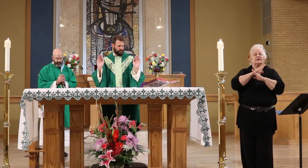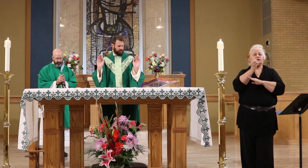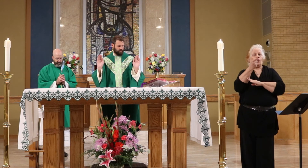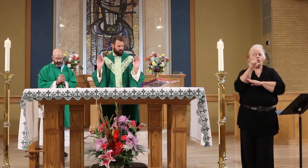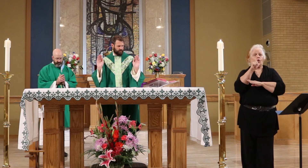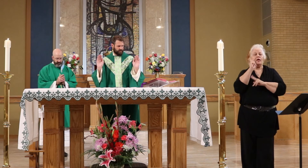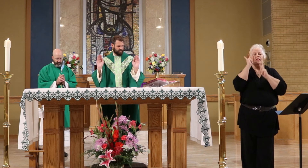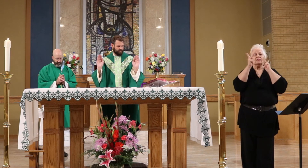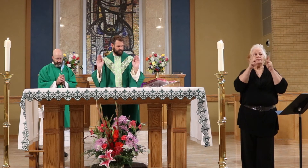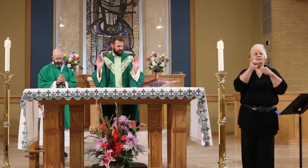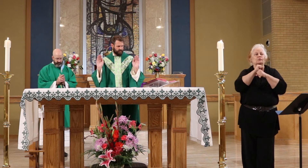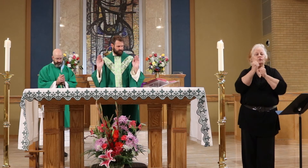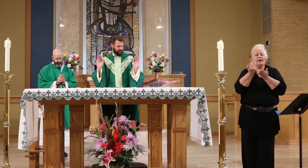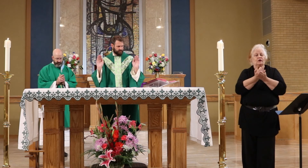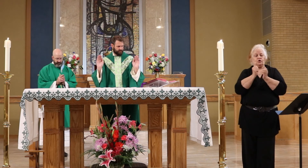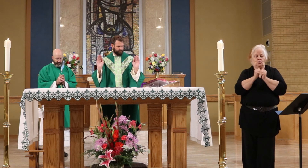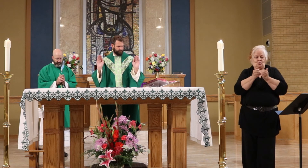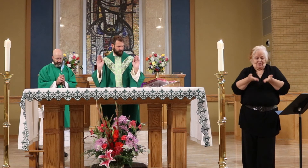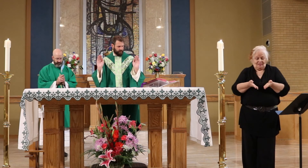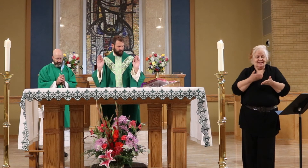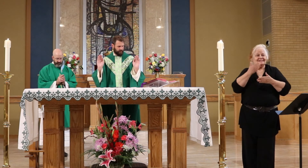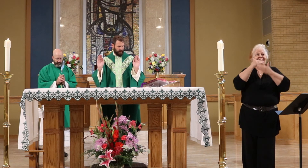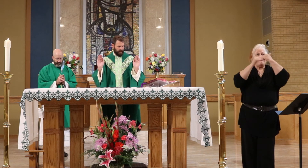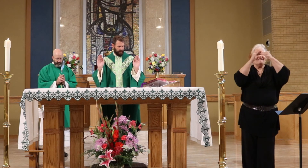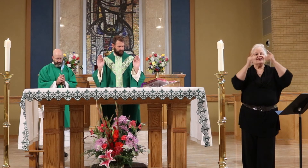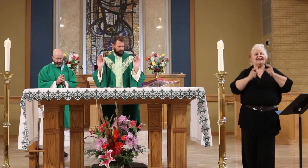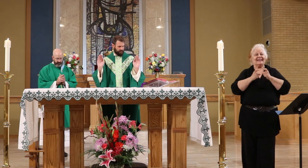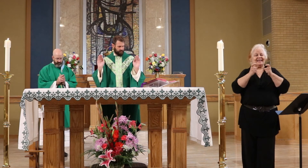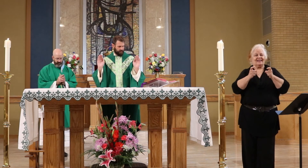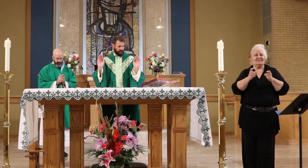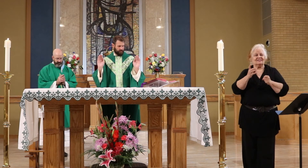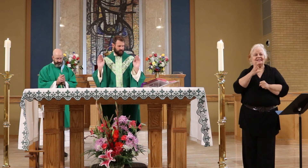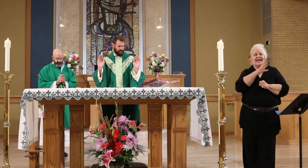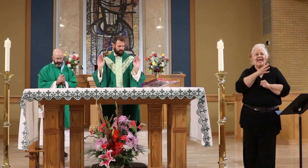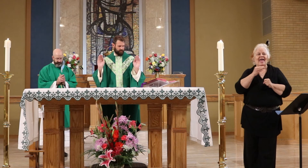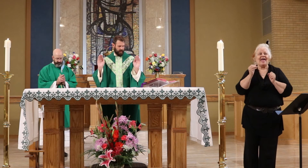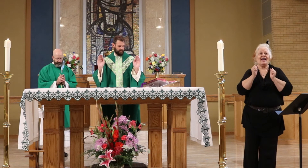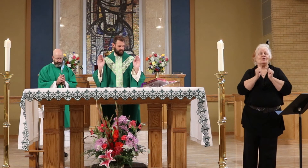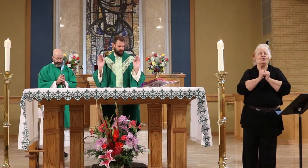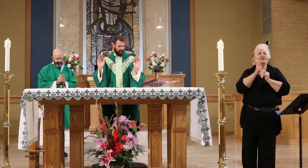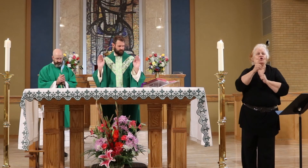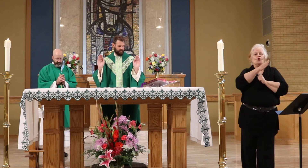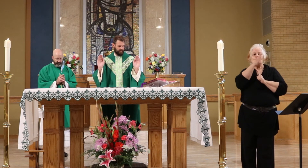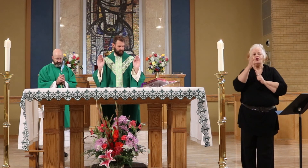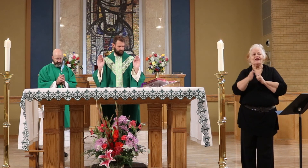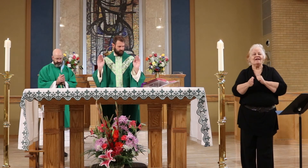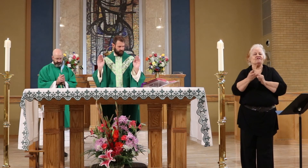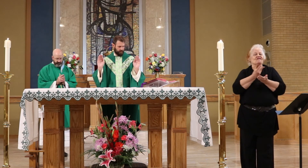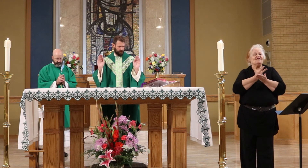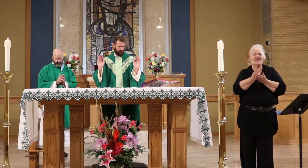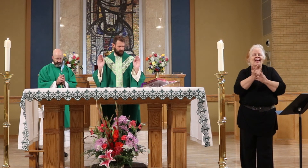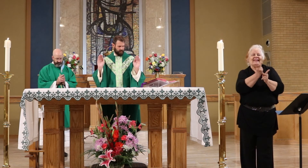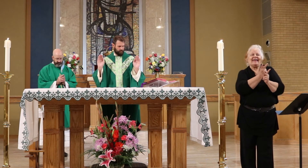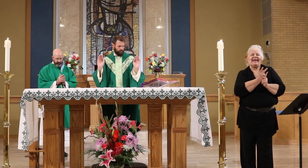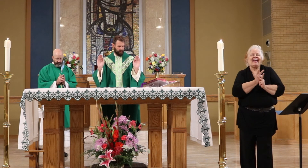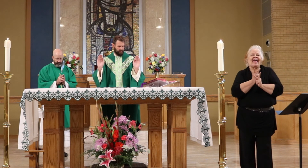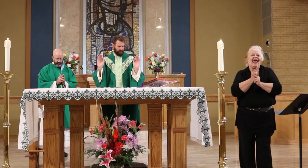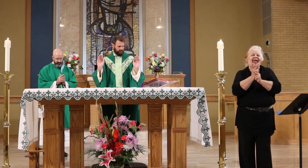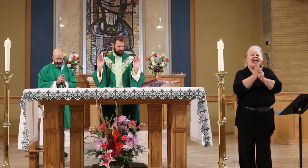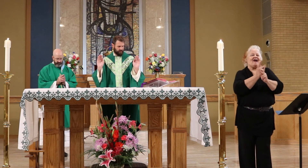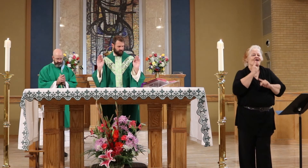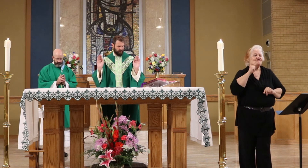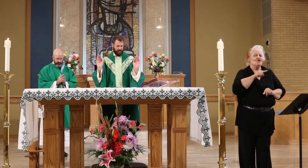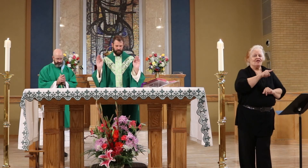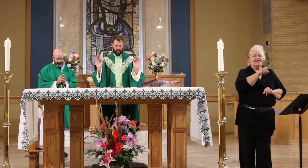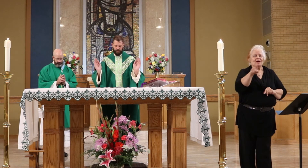those you renew with these heavenly gifts, and in your never-failing care for them, make them worthy